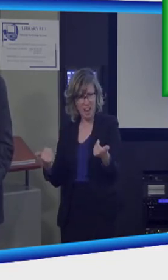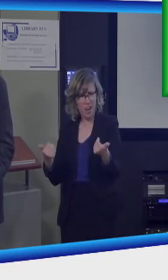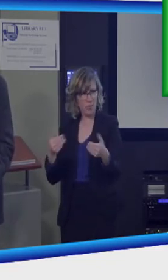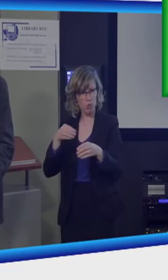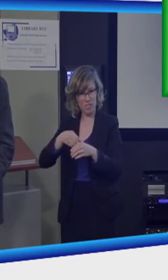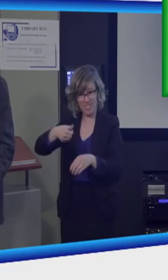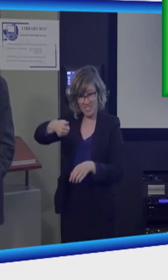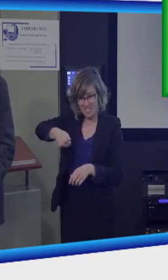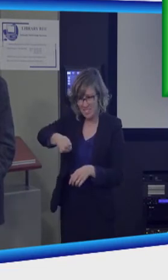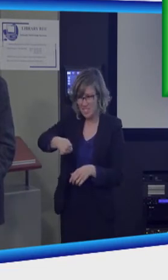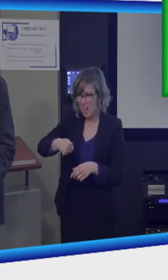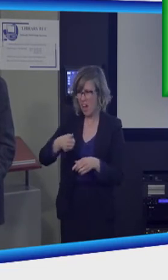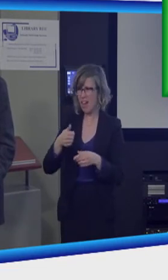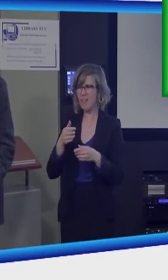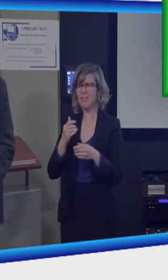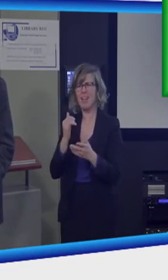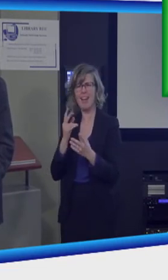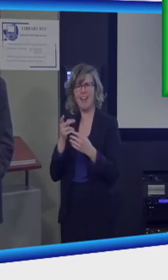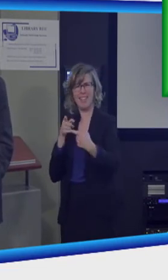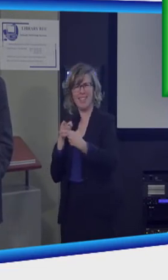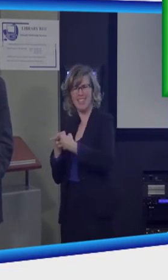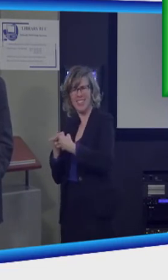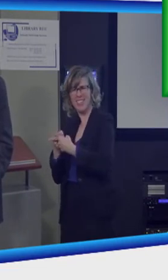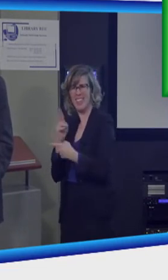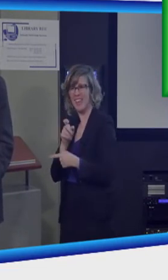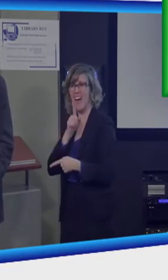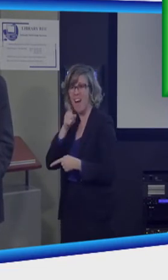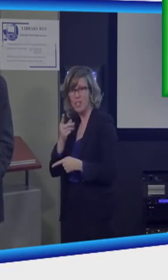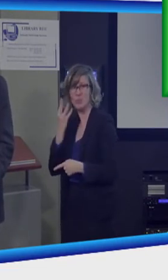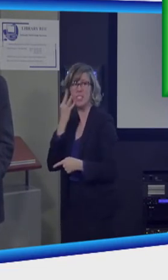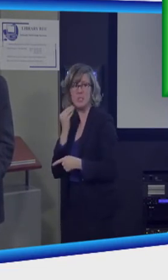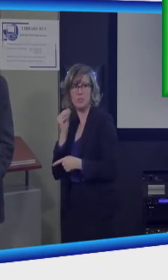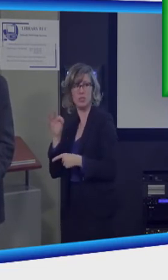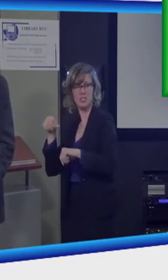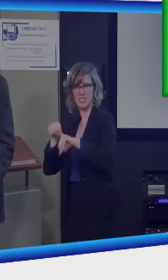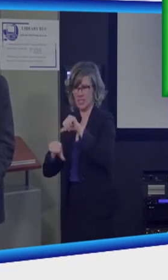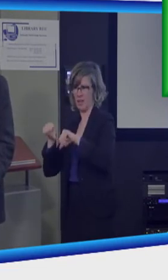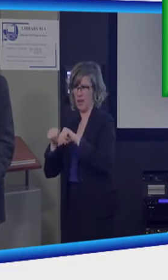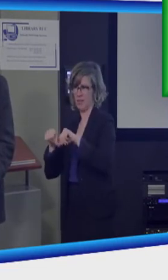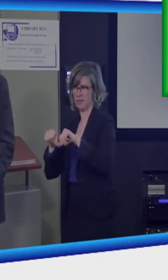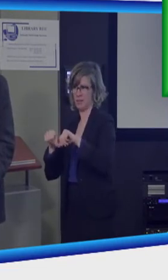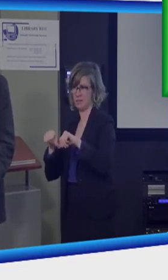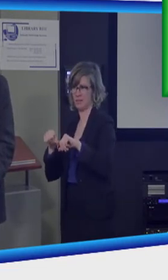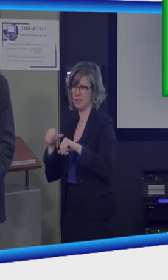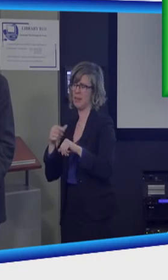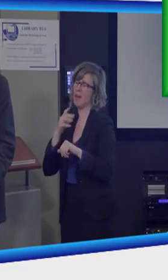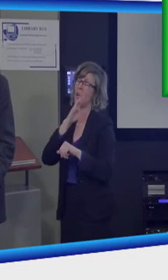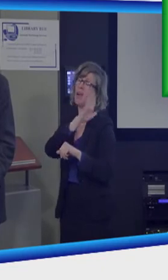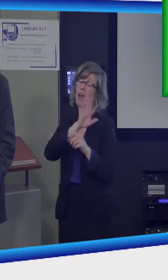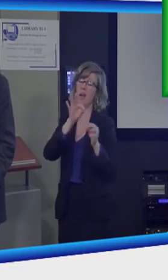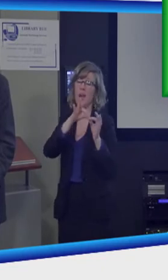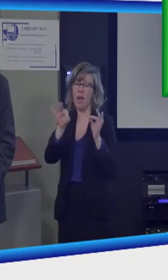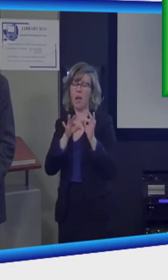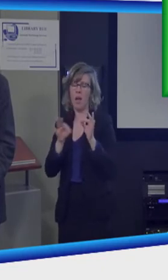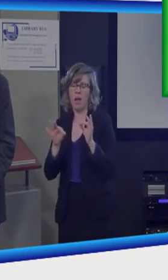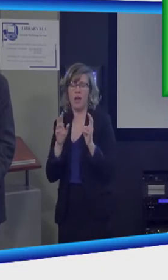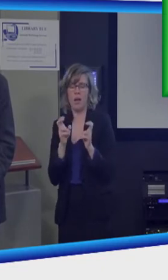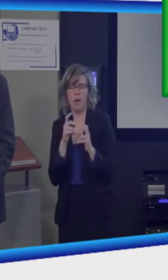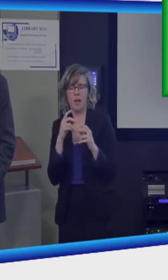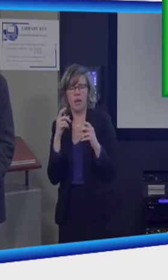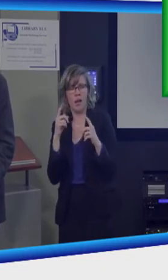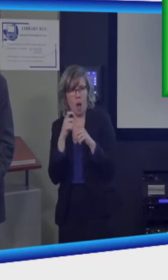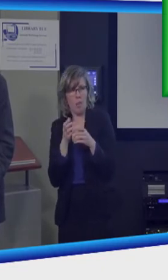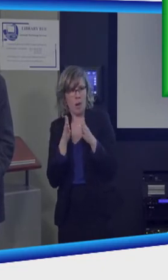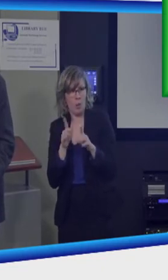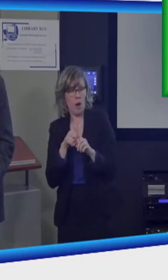in tension of science. That's a kind of cumbersome way to say that